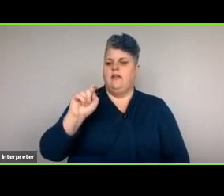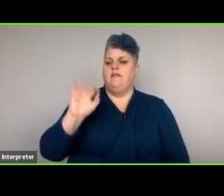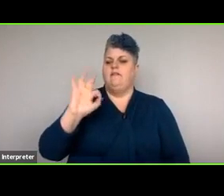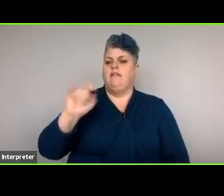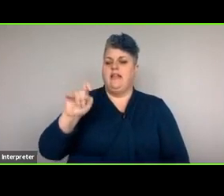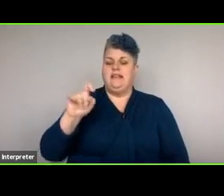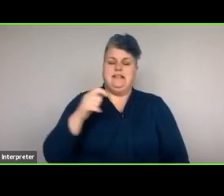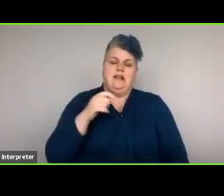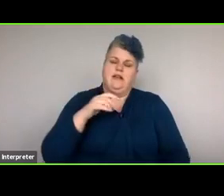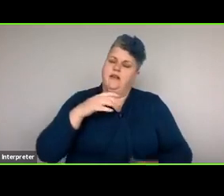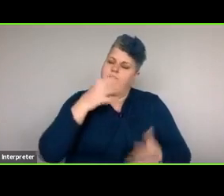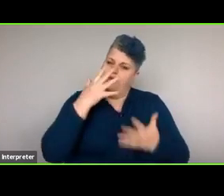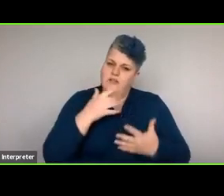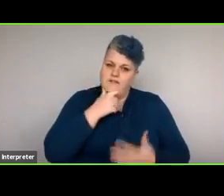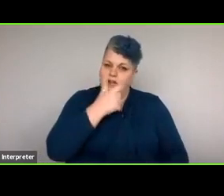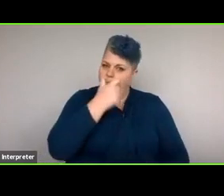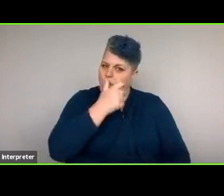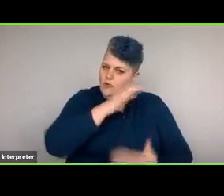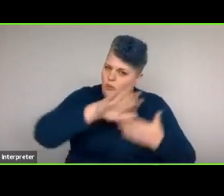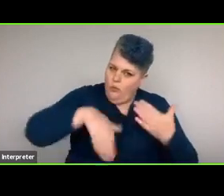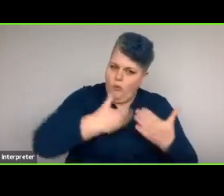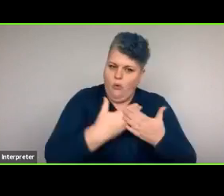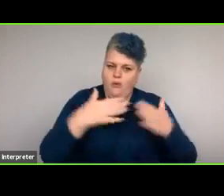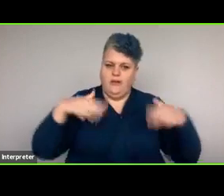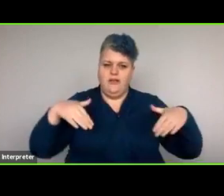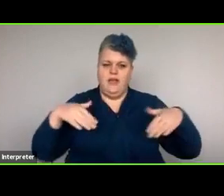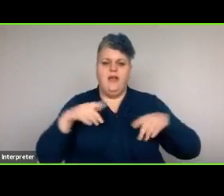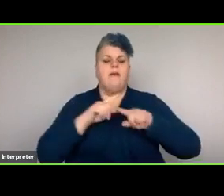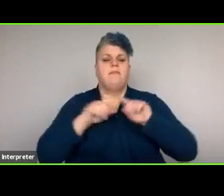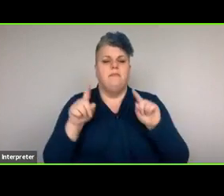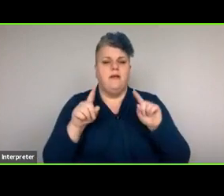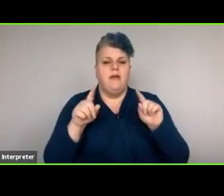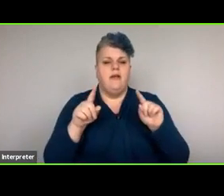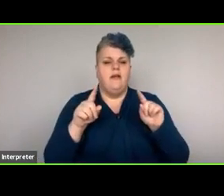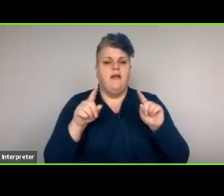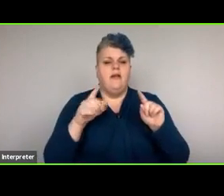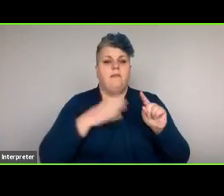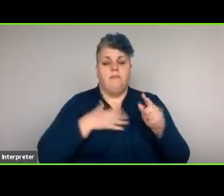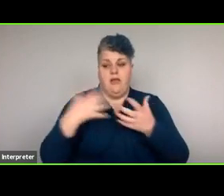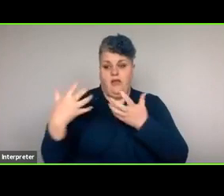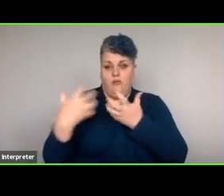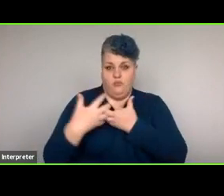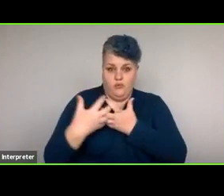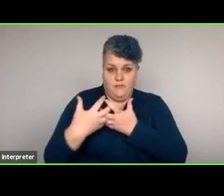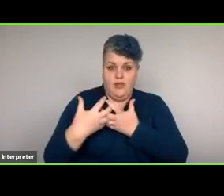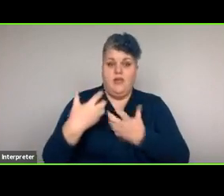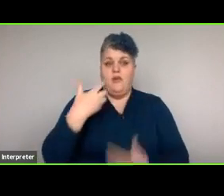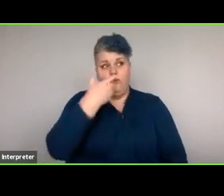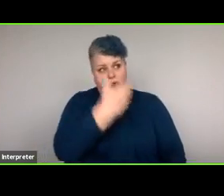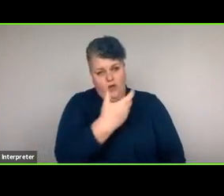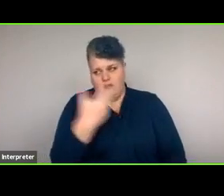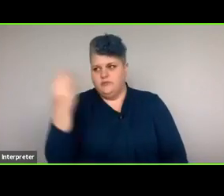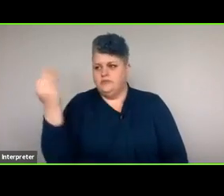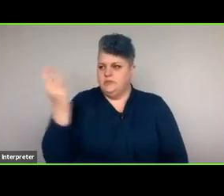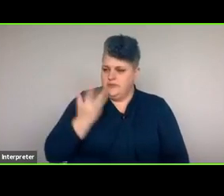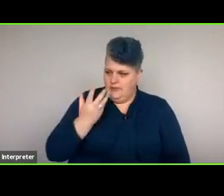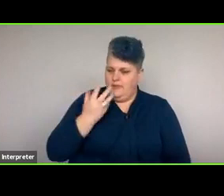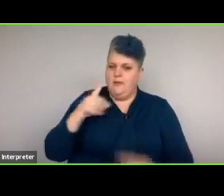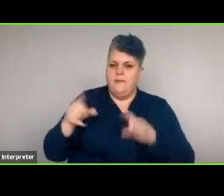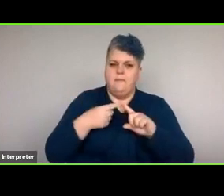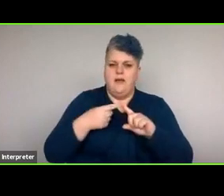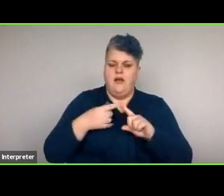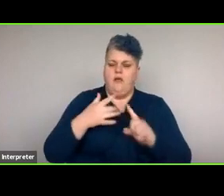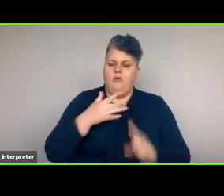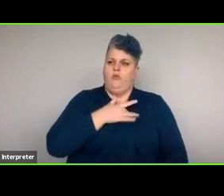to watch all of it, but my roommates watched it and talked about what it meant for